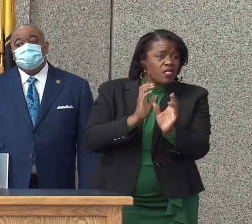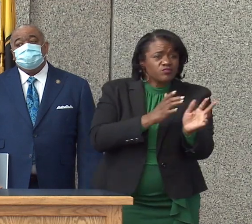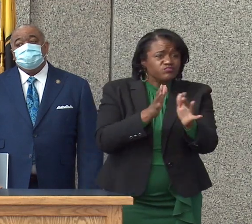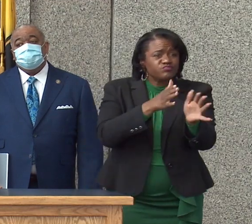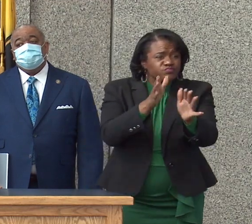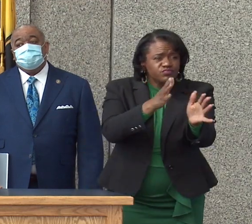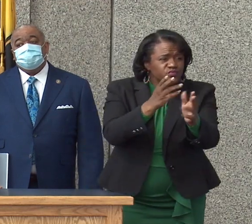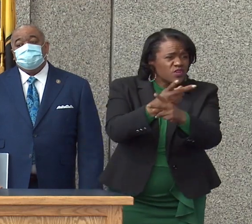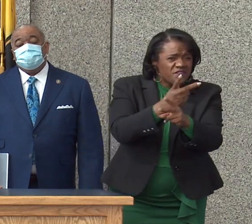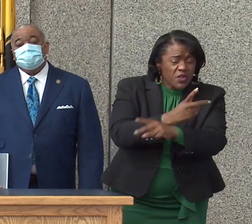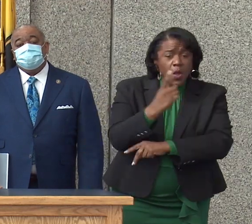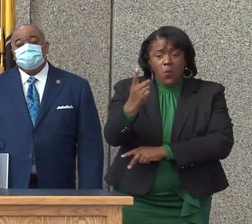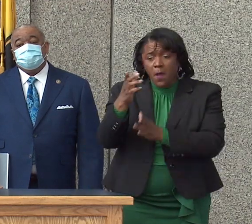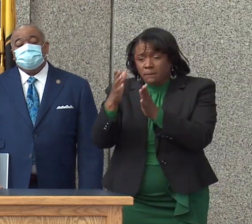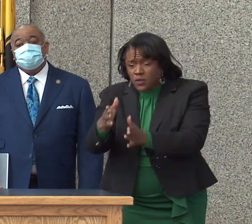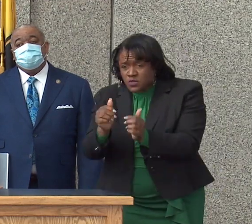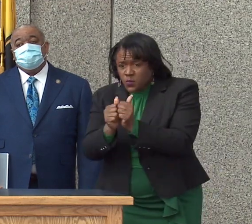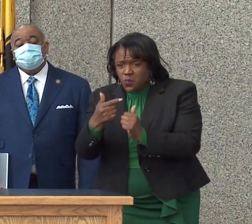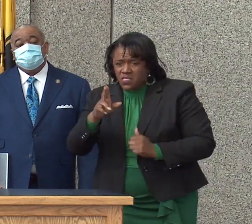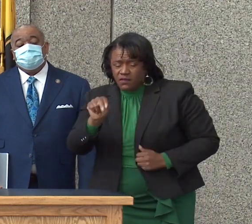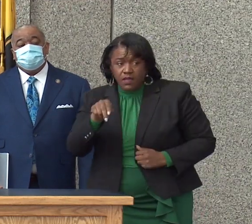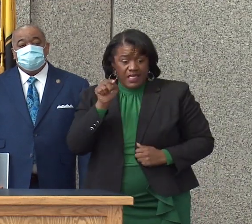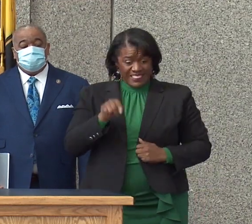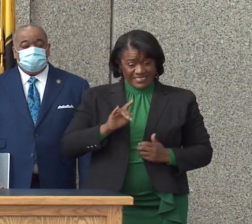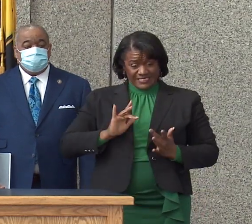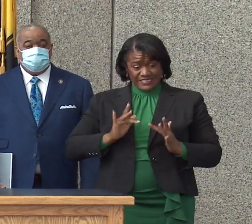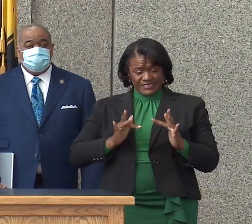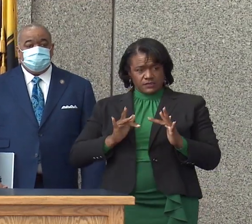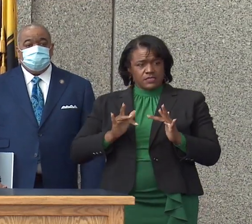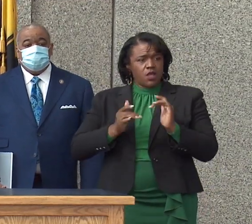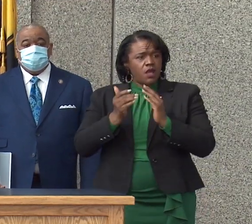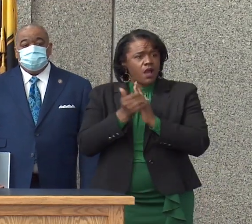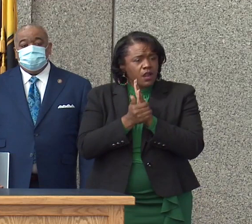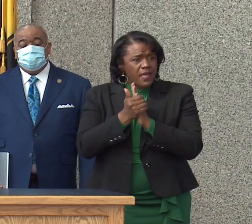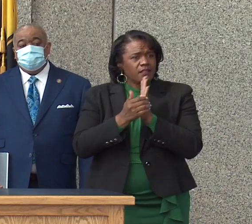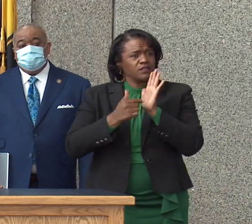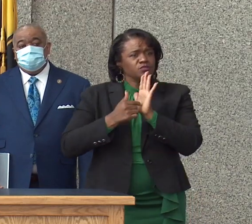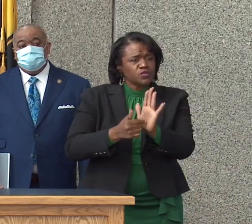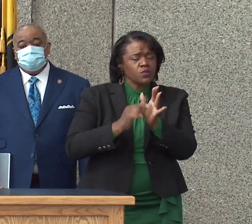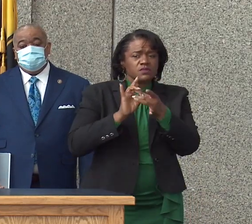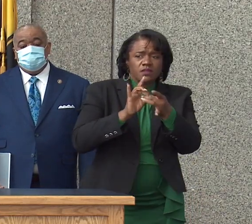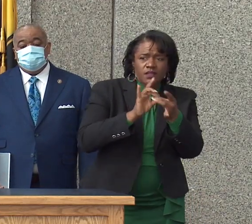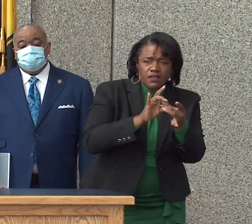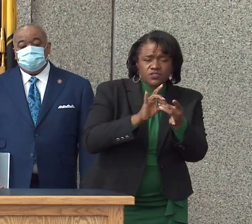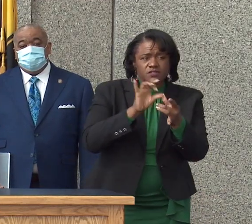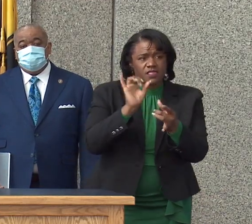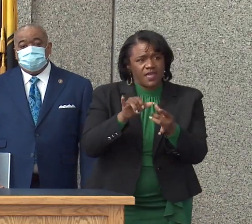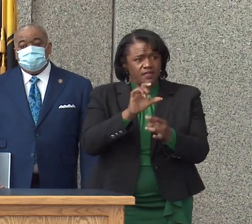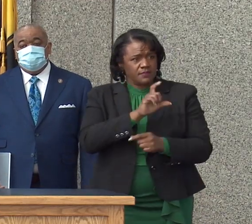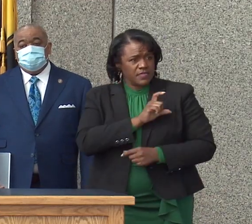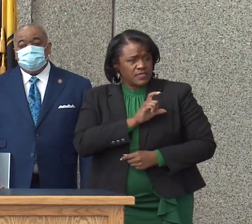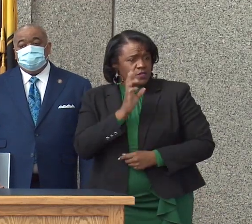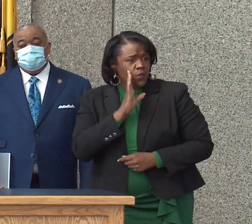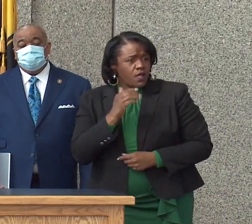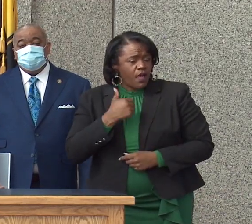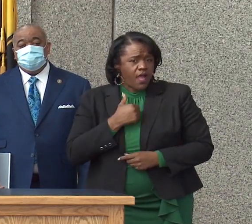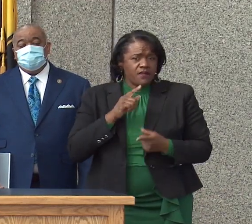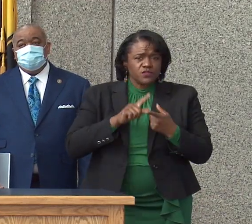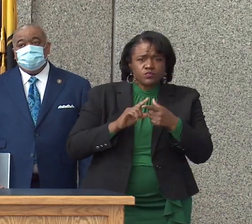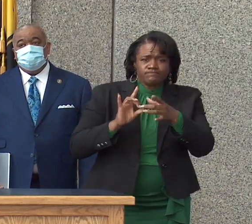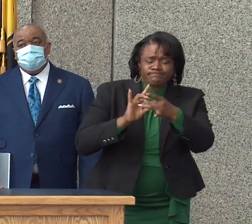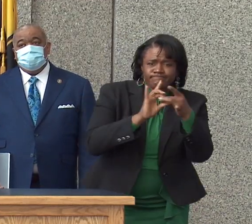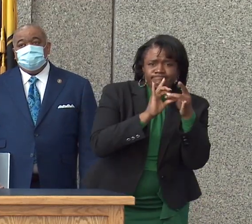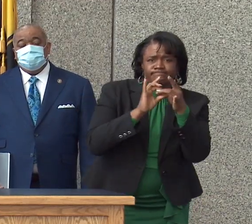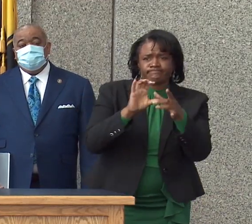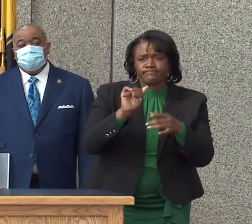or tail of one individual gun, this portal automatically displays connections that detectives would have to piece together